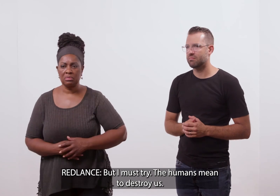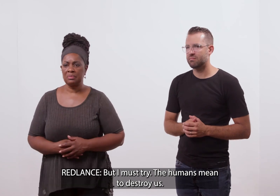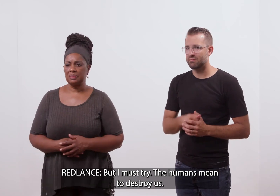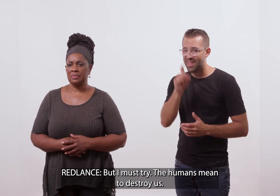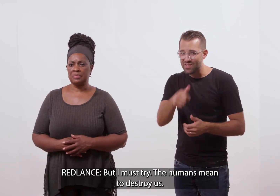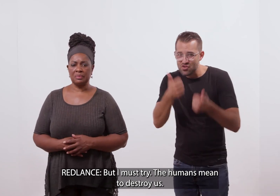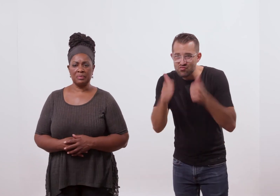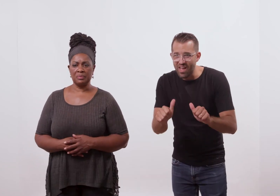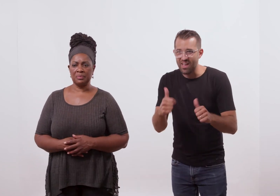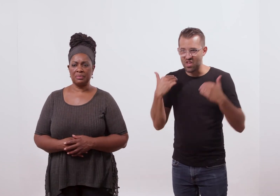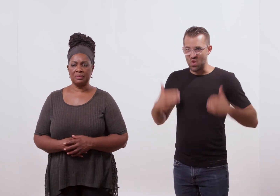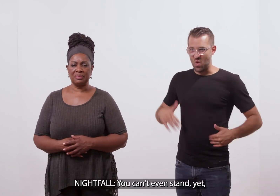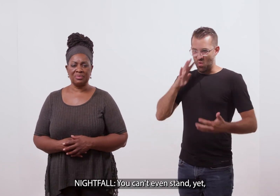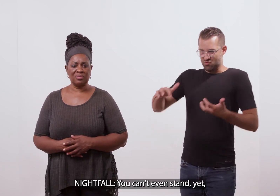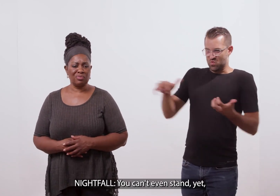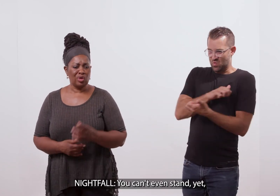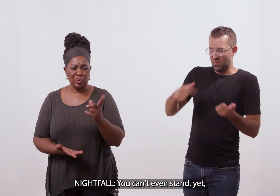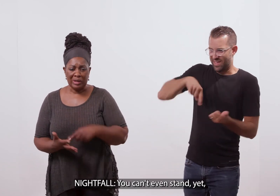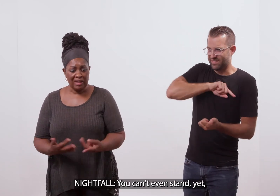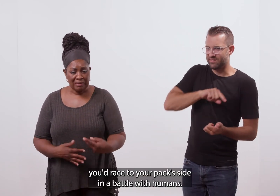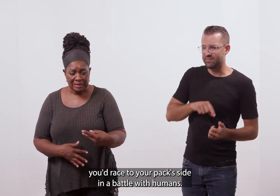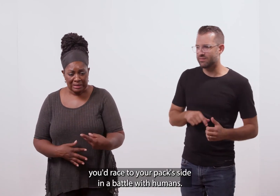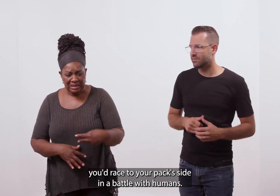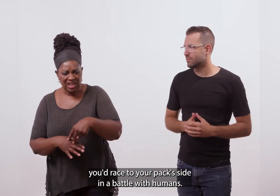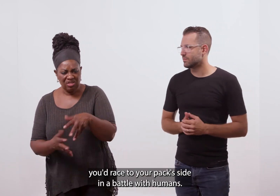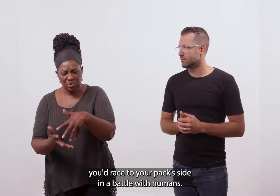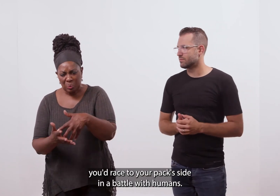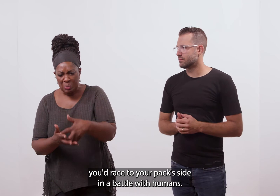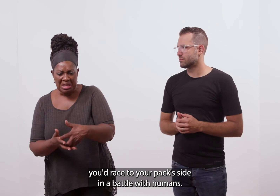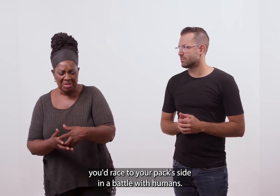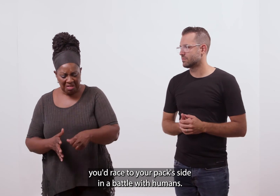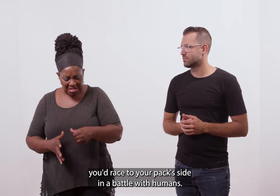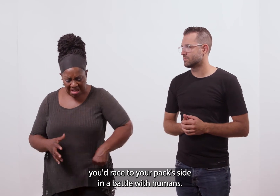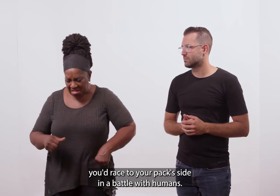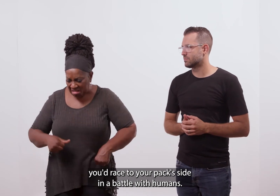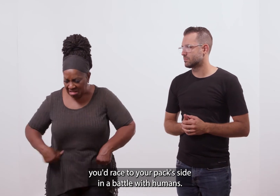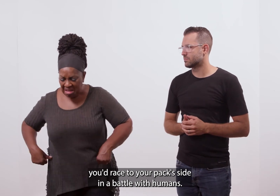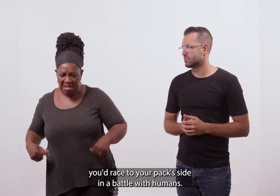mean to destroy us. You can't even stand, yet you'd race to your pack's side in a battle with humans?